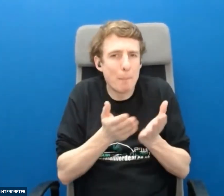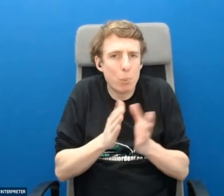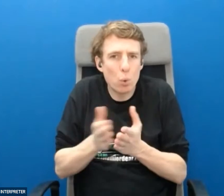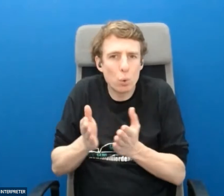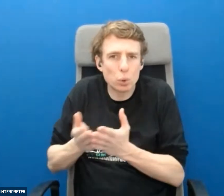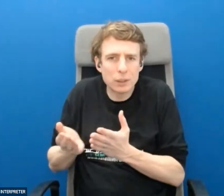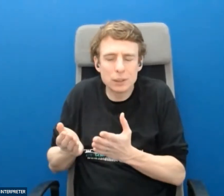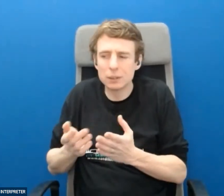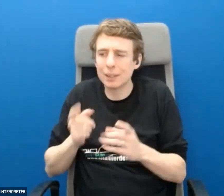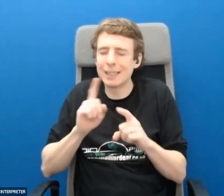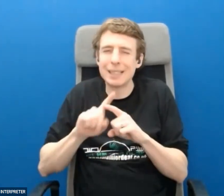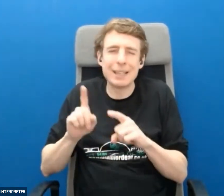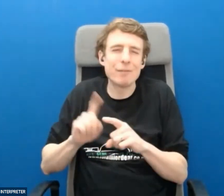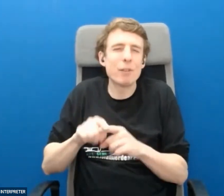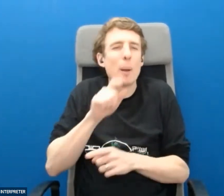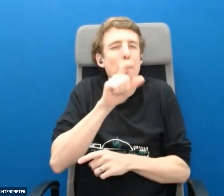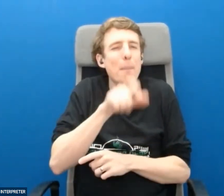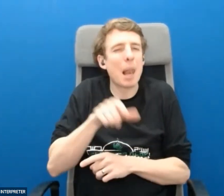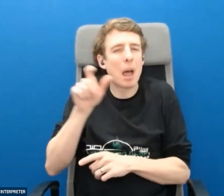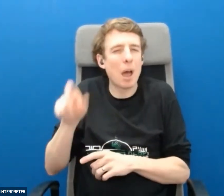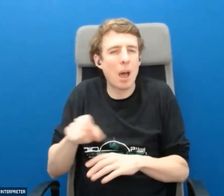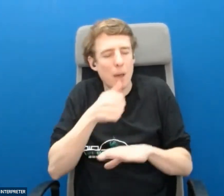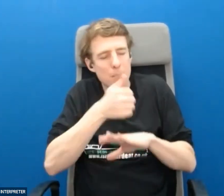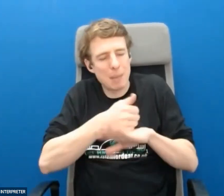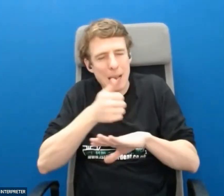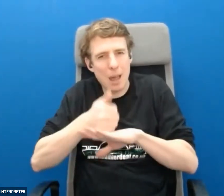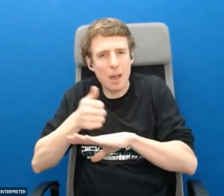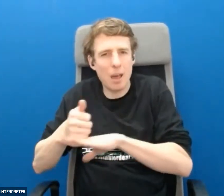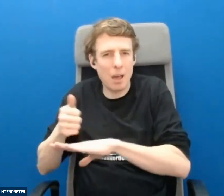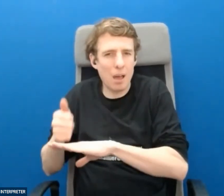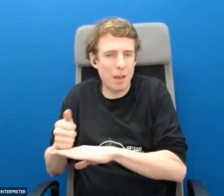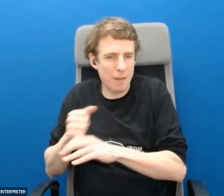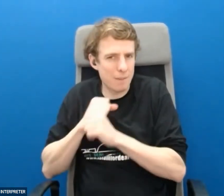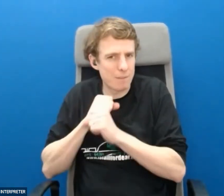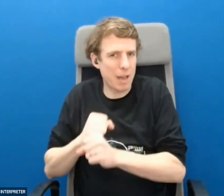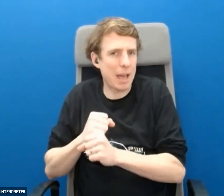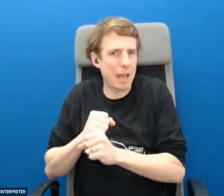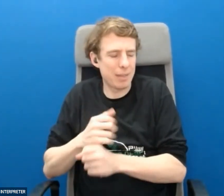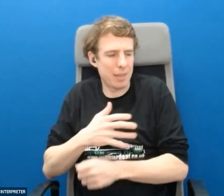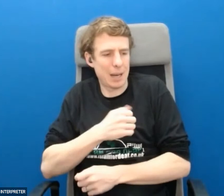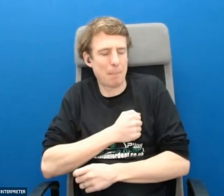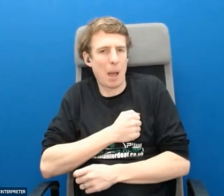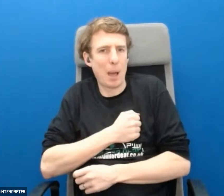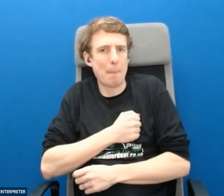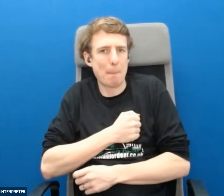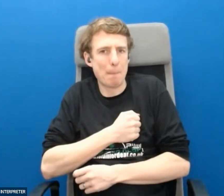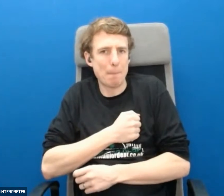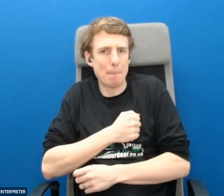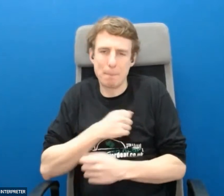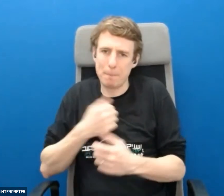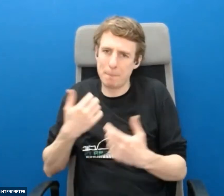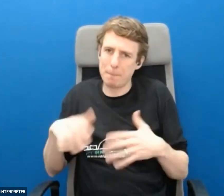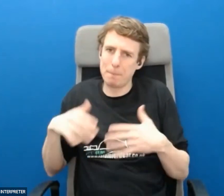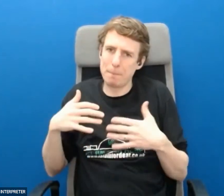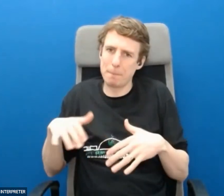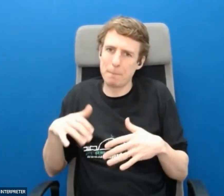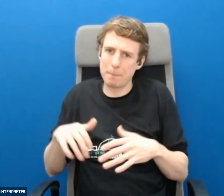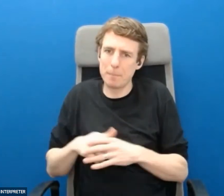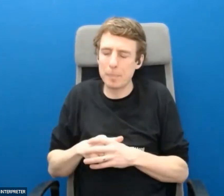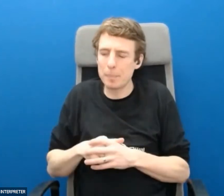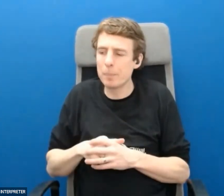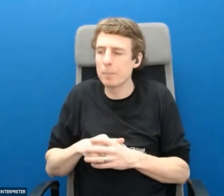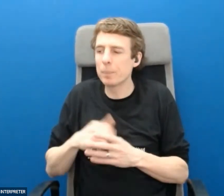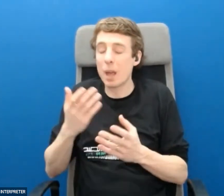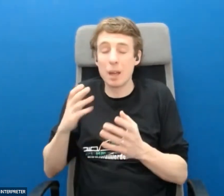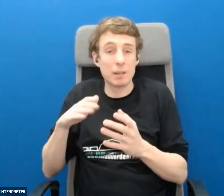of faith, we see that they all have a connection, and the last pillar being the final day and the